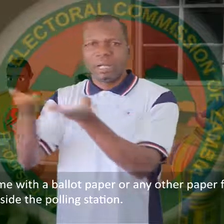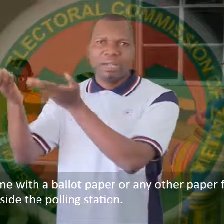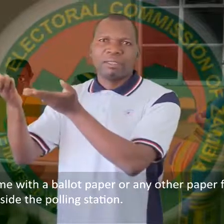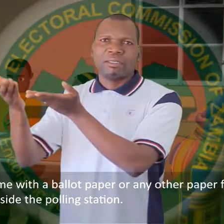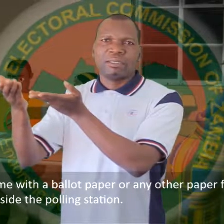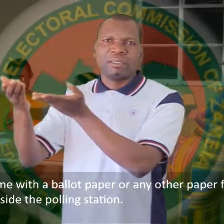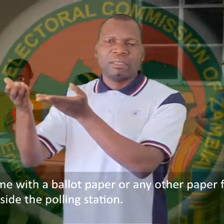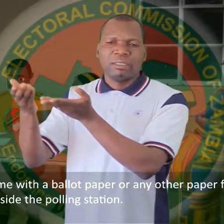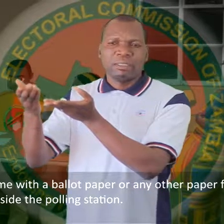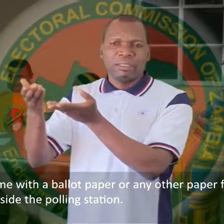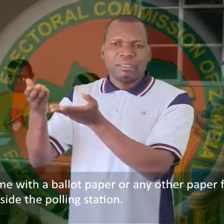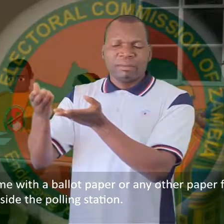polling station.